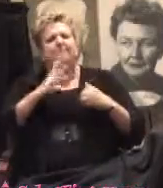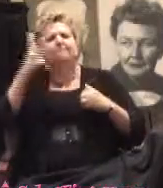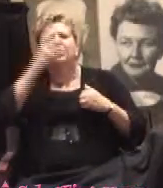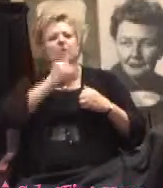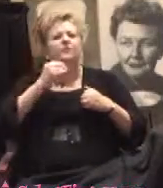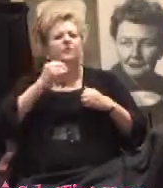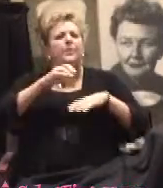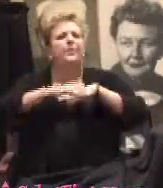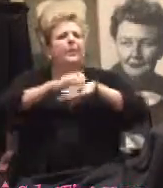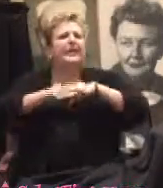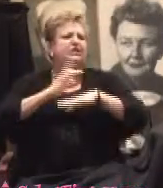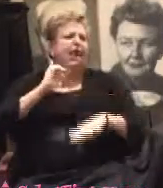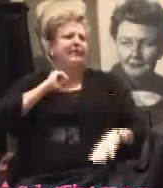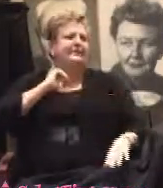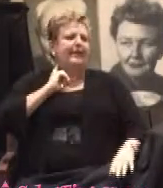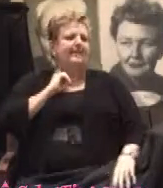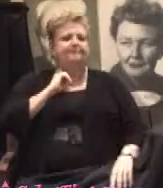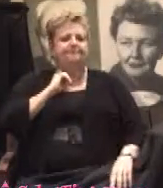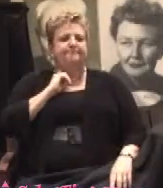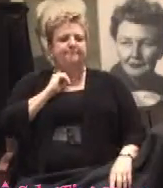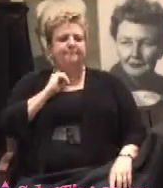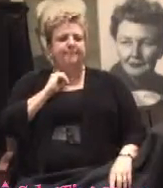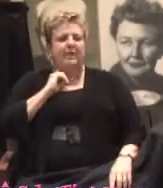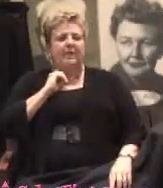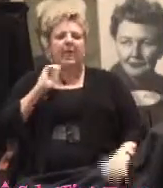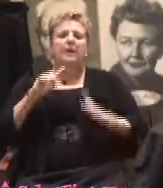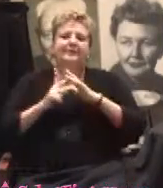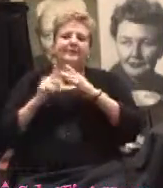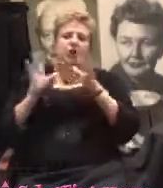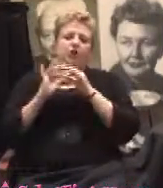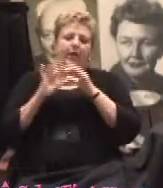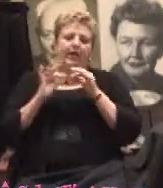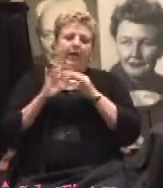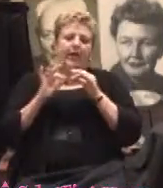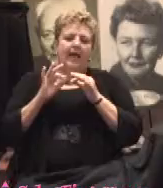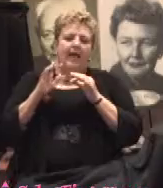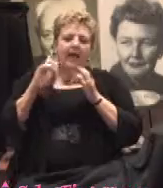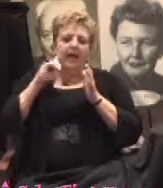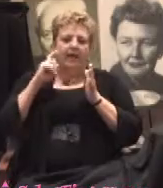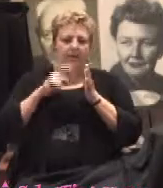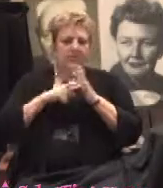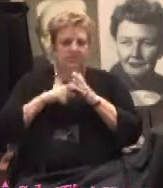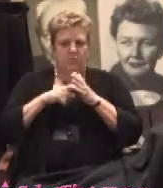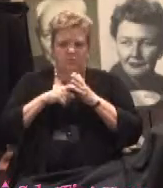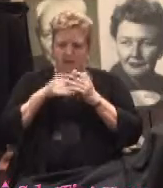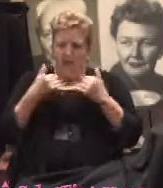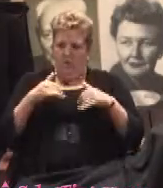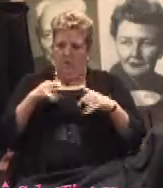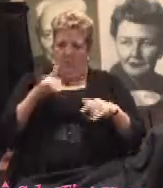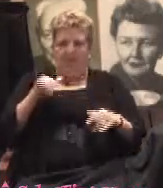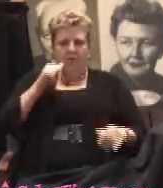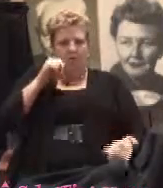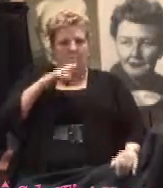I'm looking at her, and we start talking about what our beliefs are, I noticed that she is beautiful, like stunningly